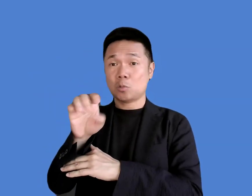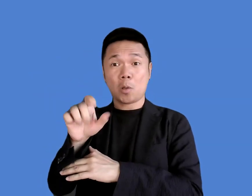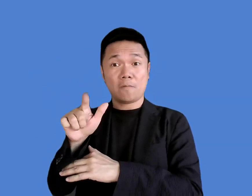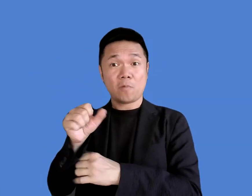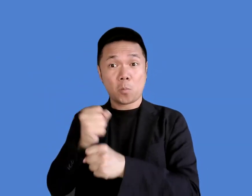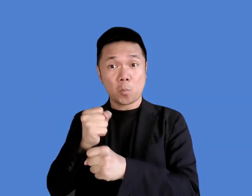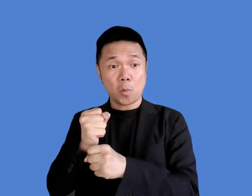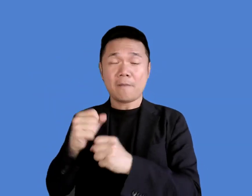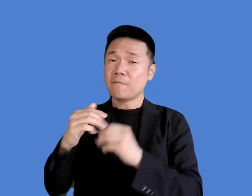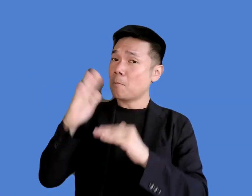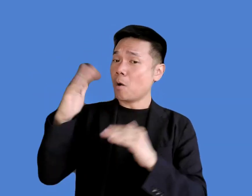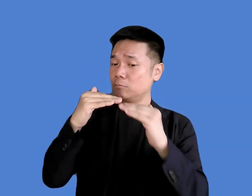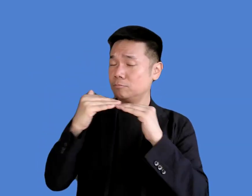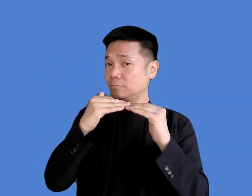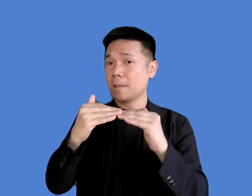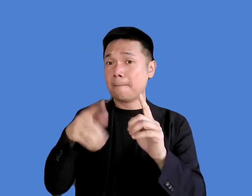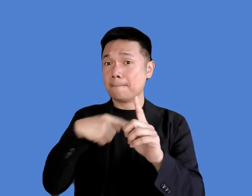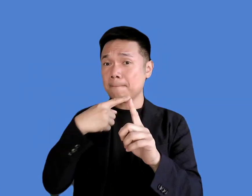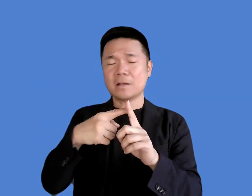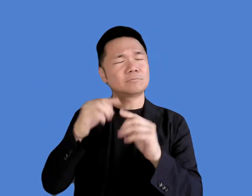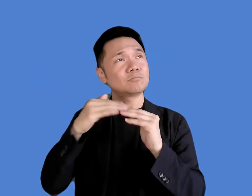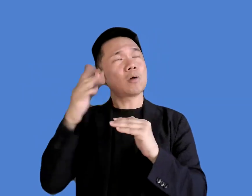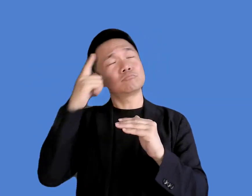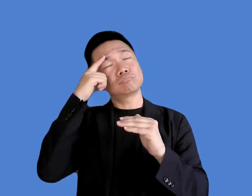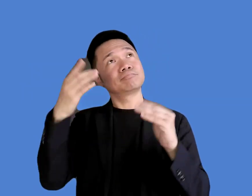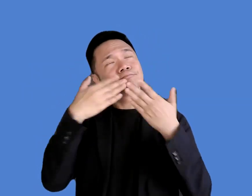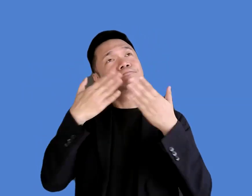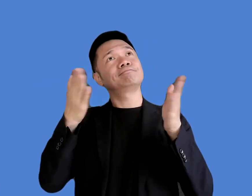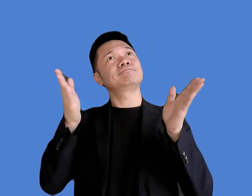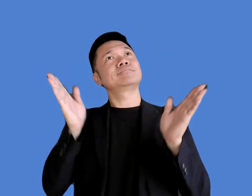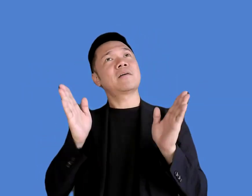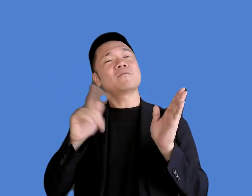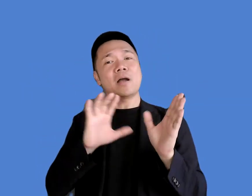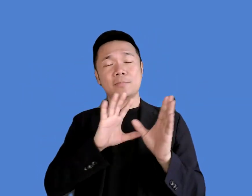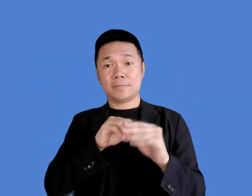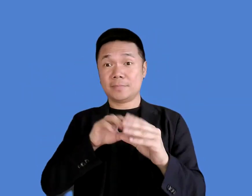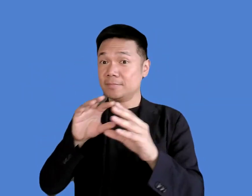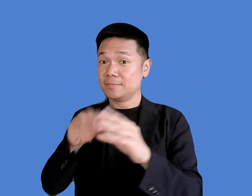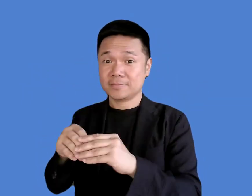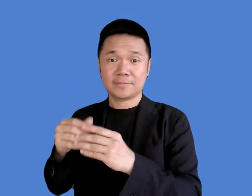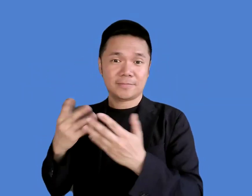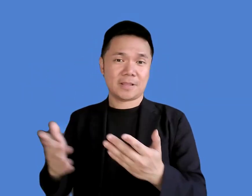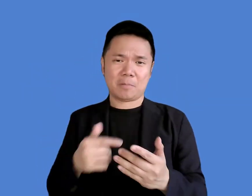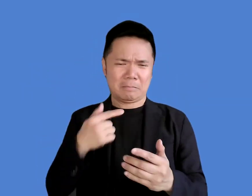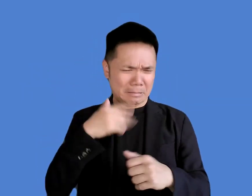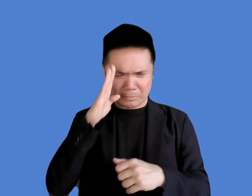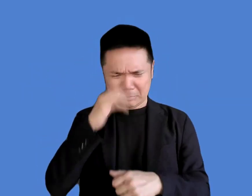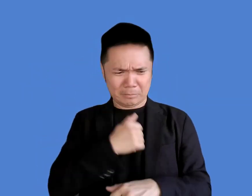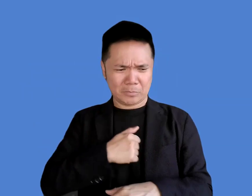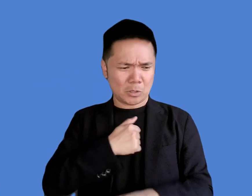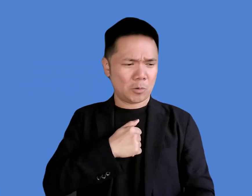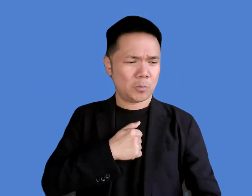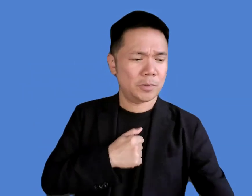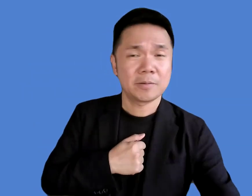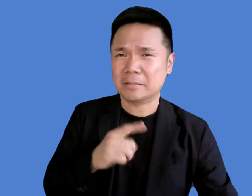gender equality and also broader areas of diversity and inclusion. Maharan, since we're running out of time, I must remind you, you have